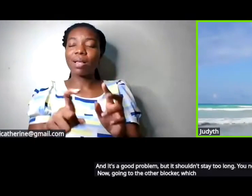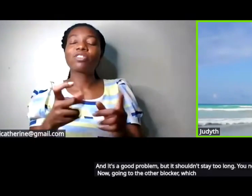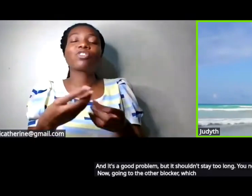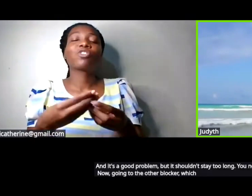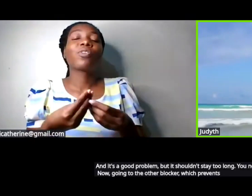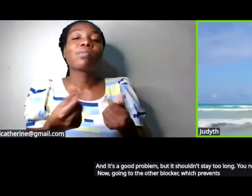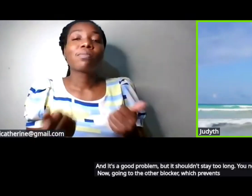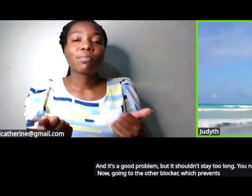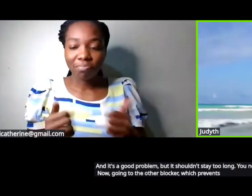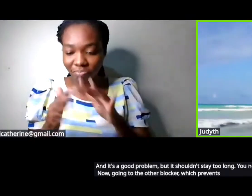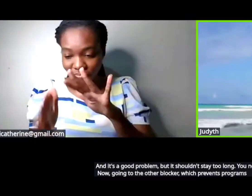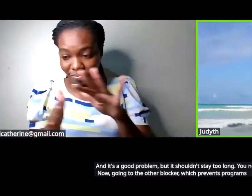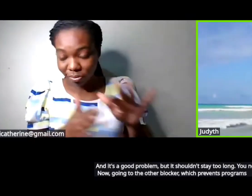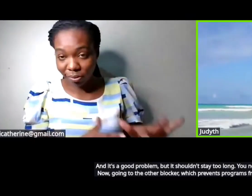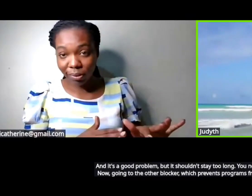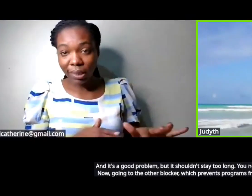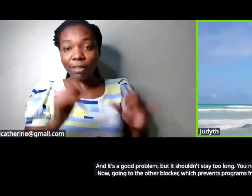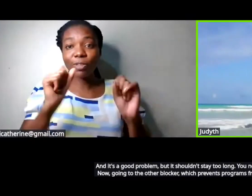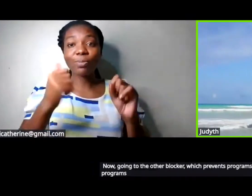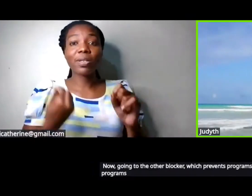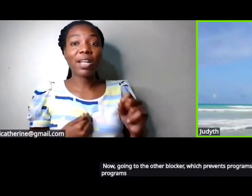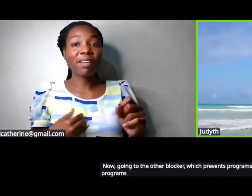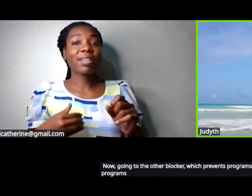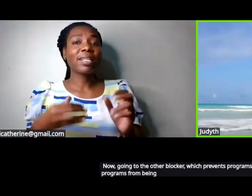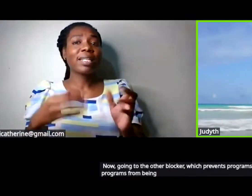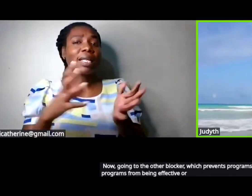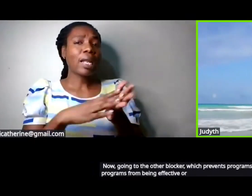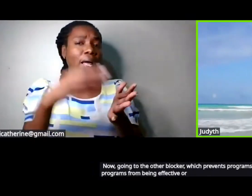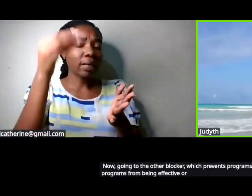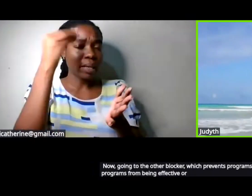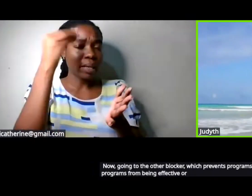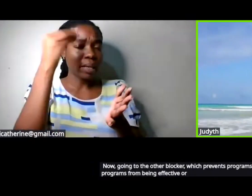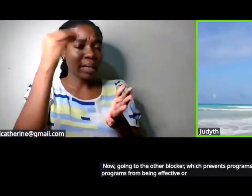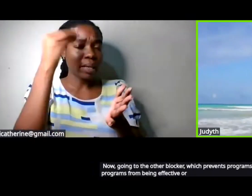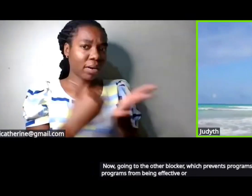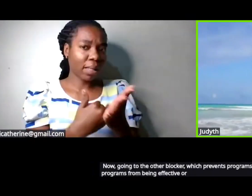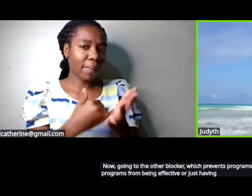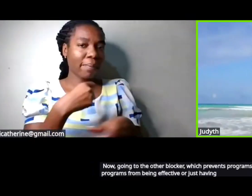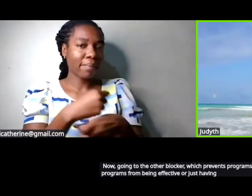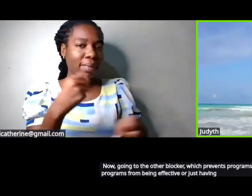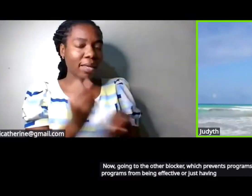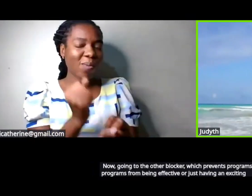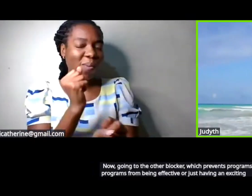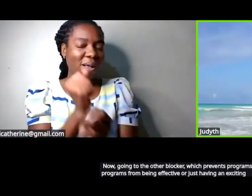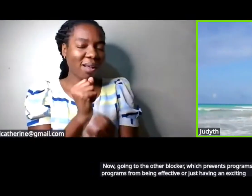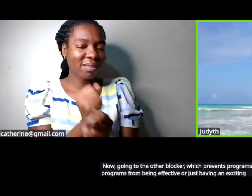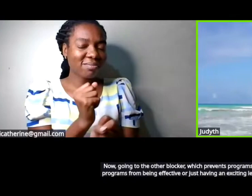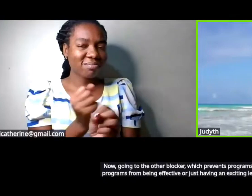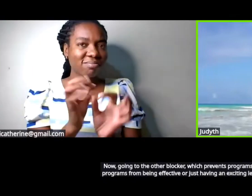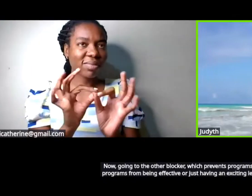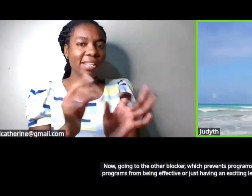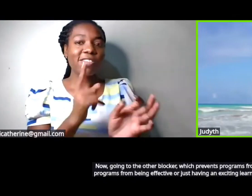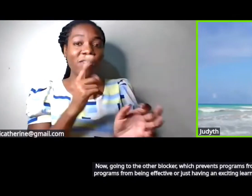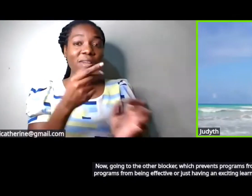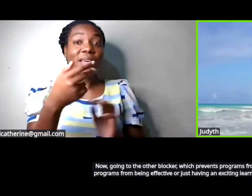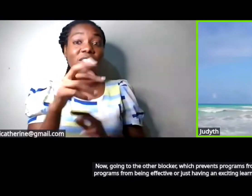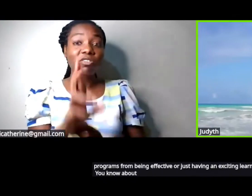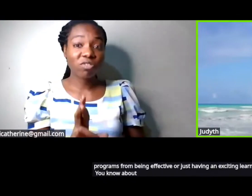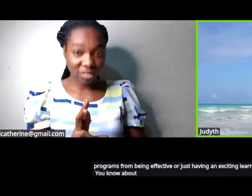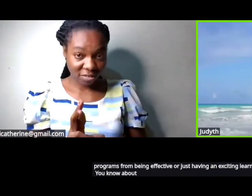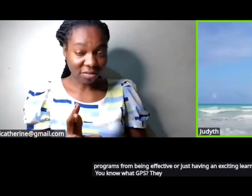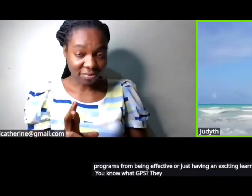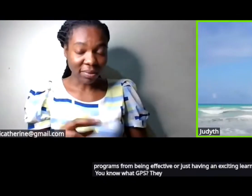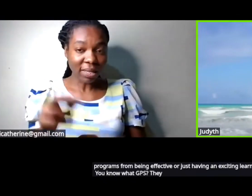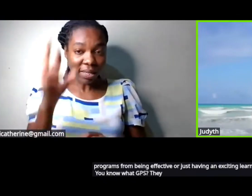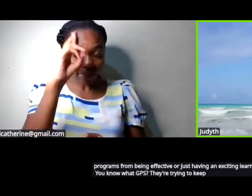programs from learning programs from being effective or just having an exciting learning journey, is HR. You remember GPS? They're trying to keep